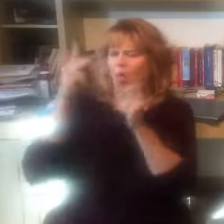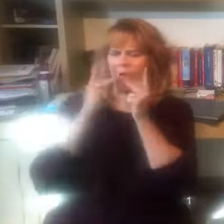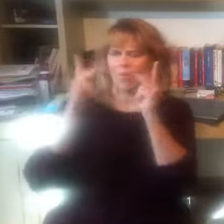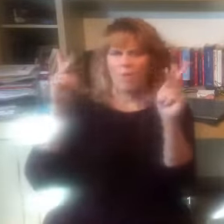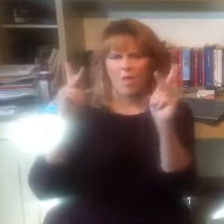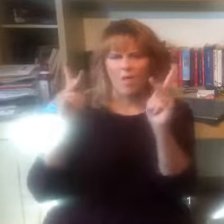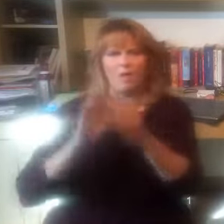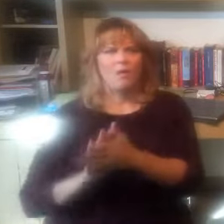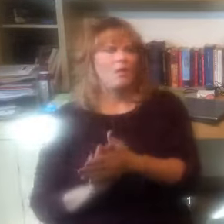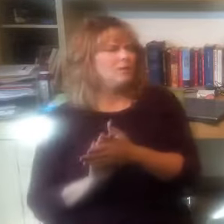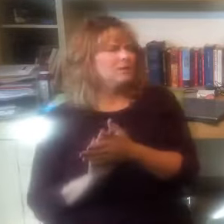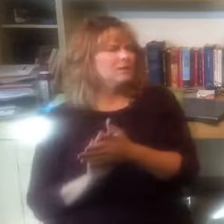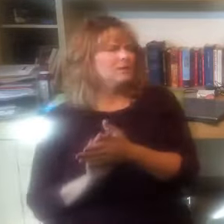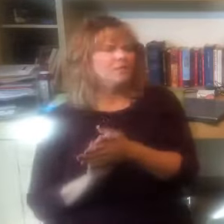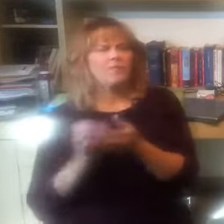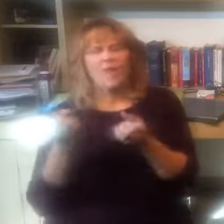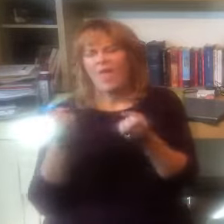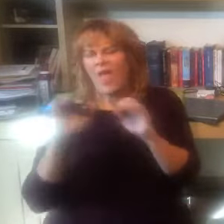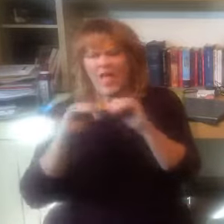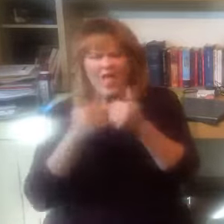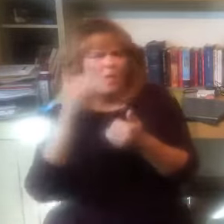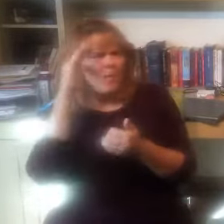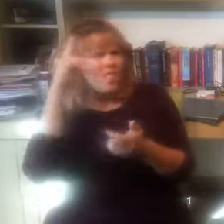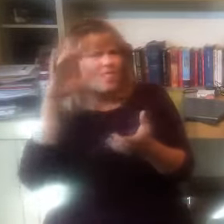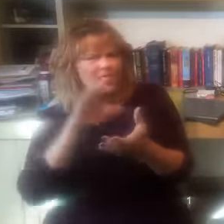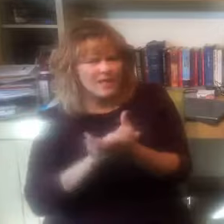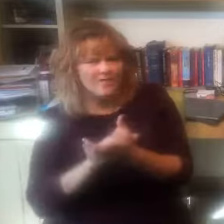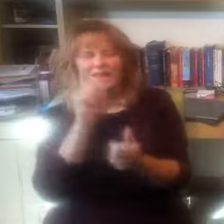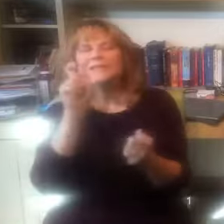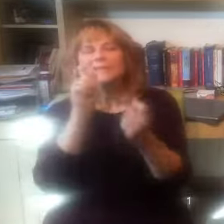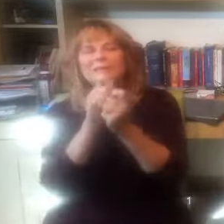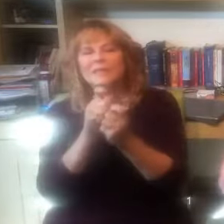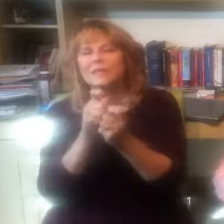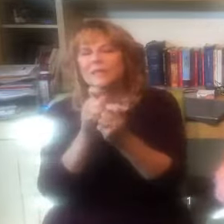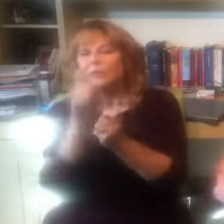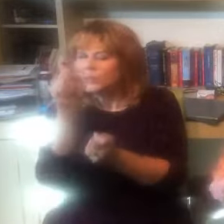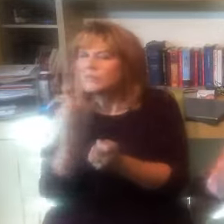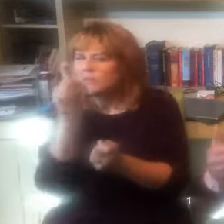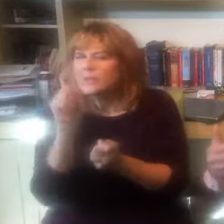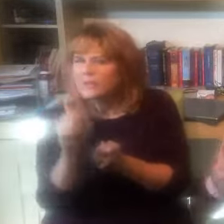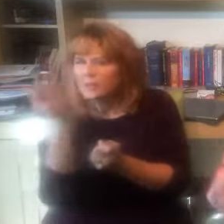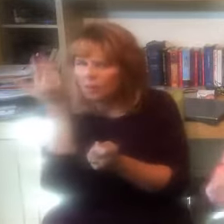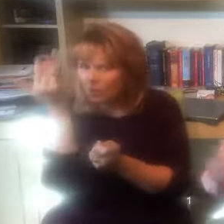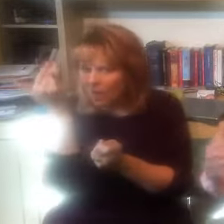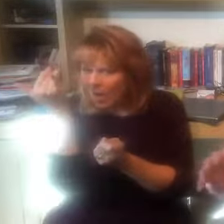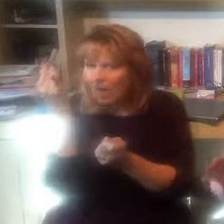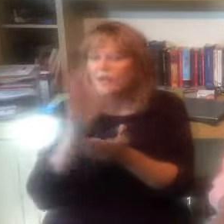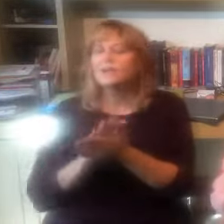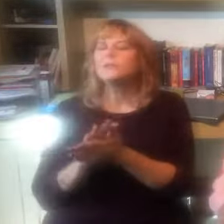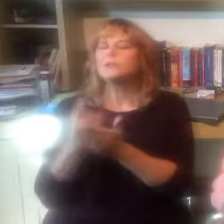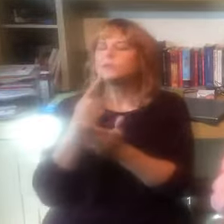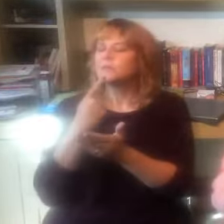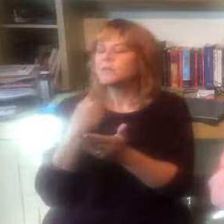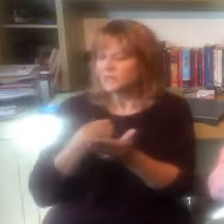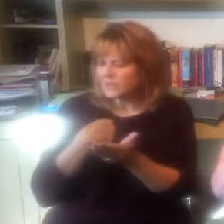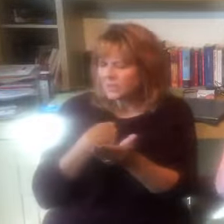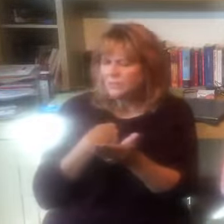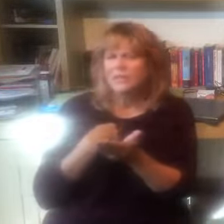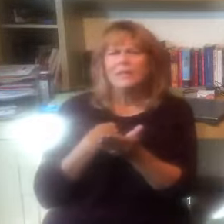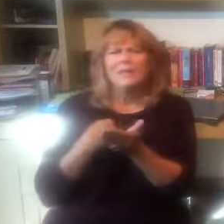Pentecost or how we believed in everything. That was exactly what I wanted, so that he could nail me down